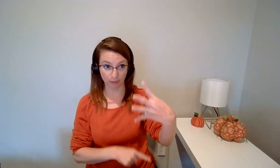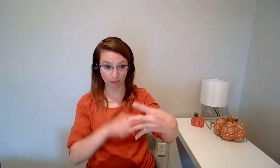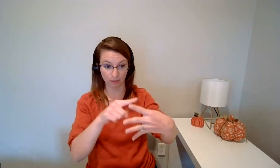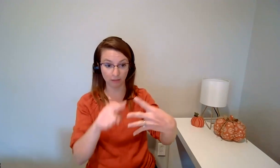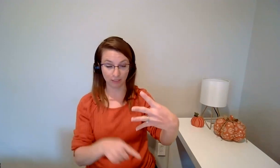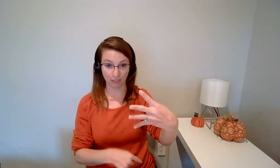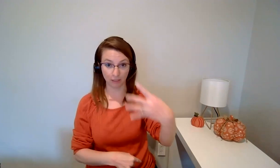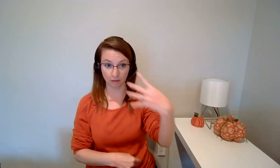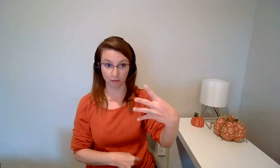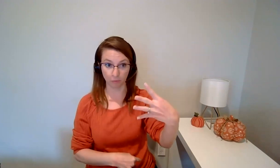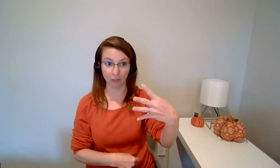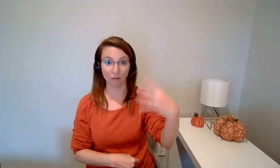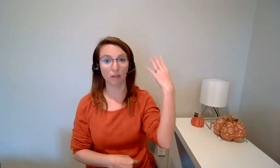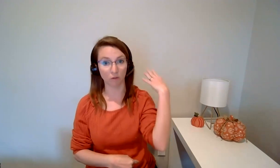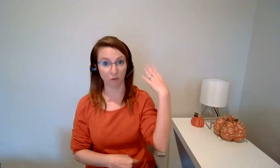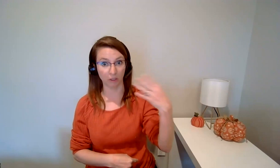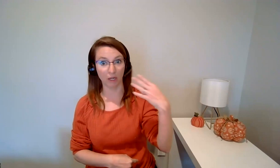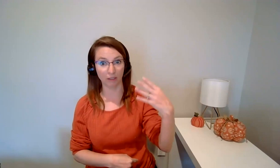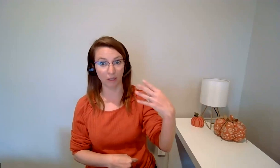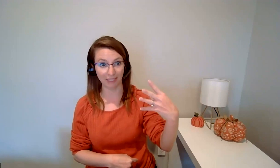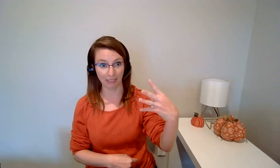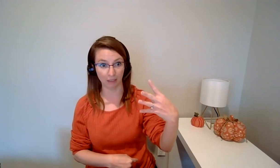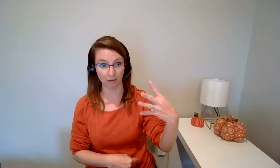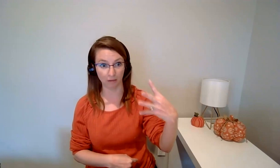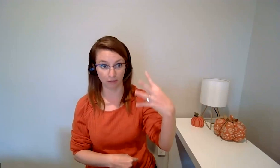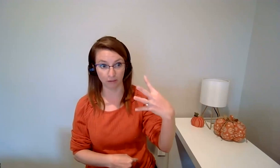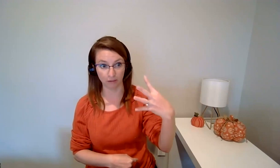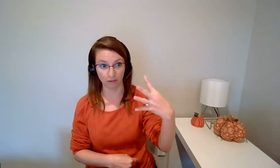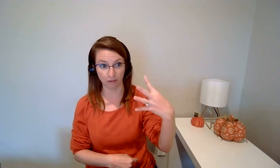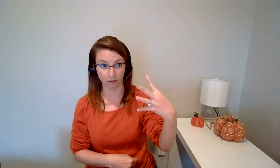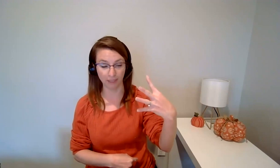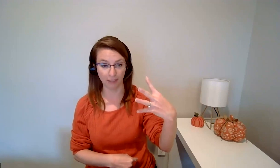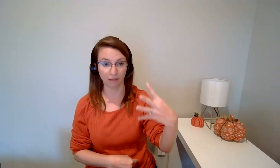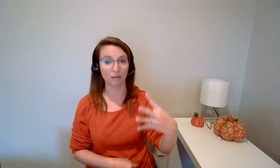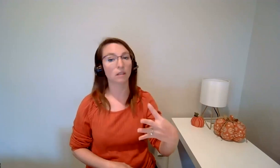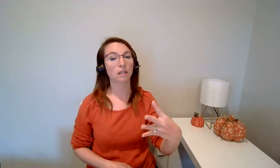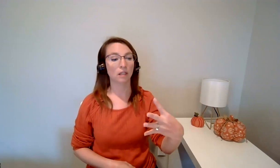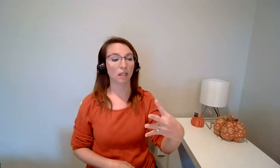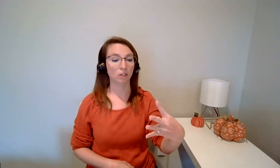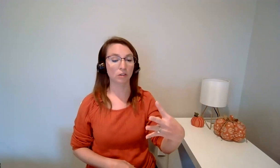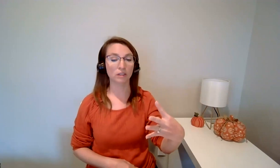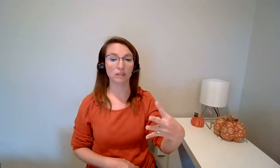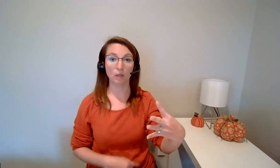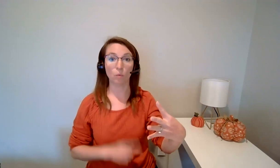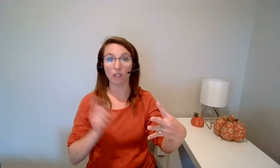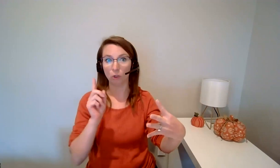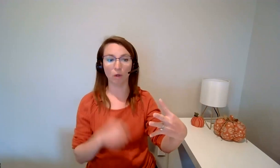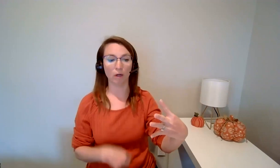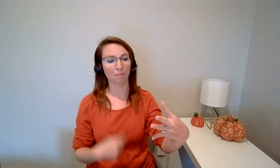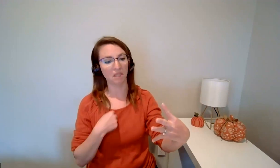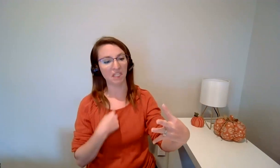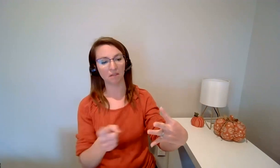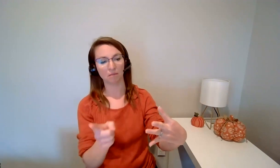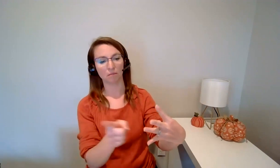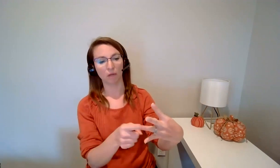This is listing. You're gonna bring out on your non-dominant hand, gonna list on your non-dominant hand, and you can say where you are. Me, right